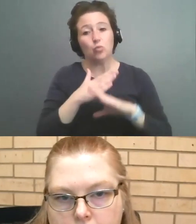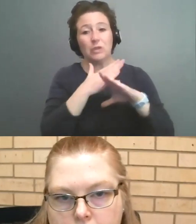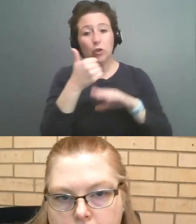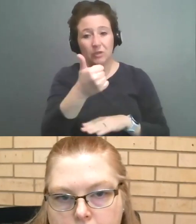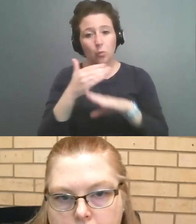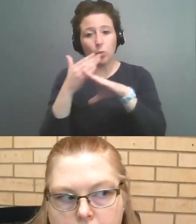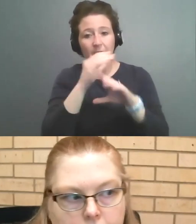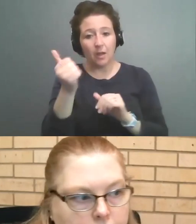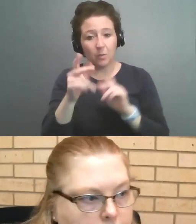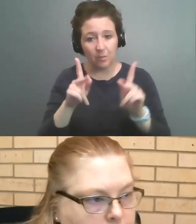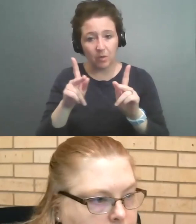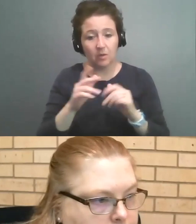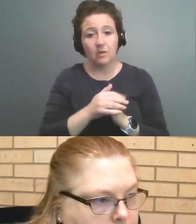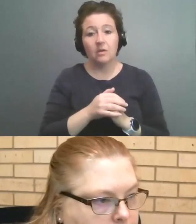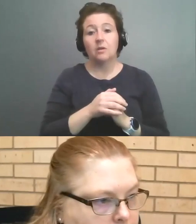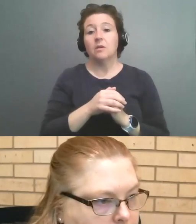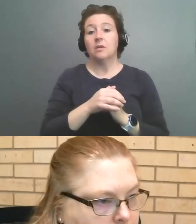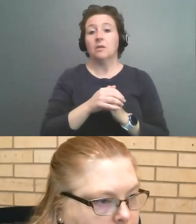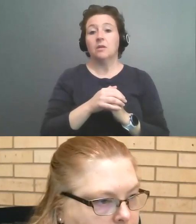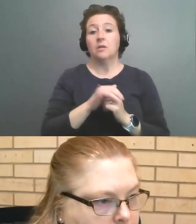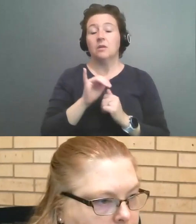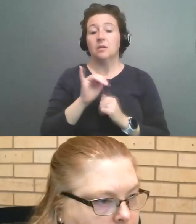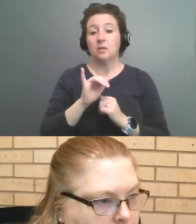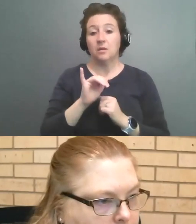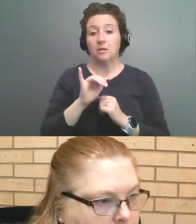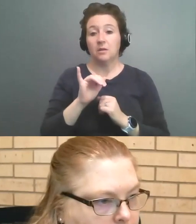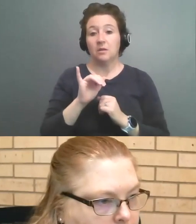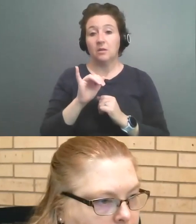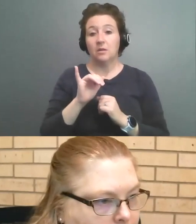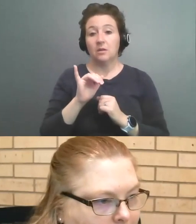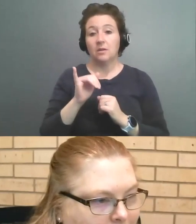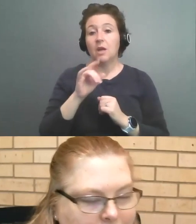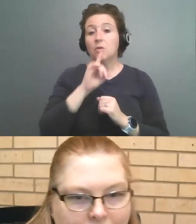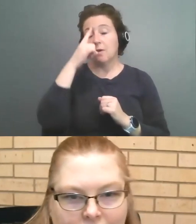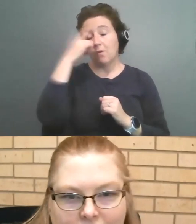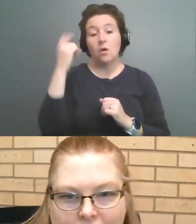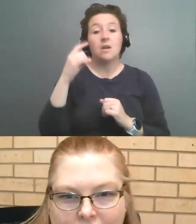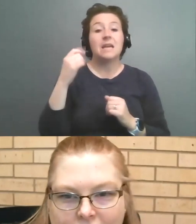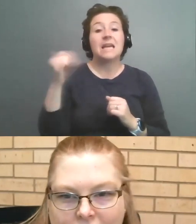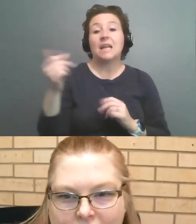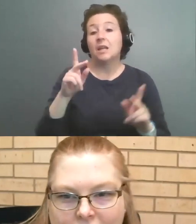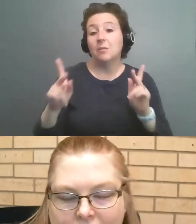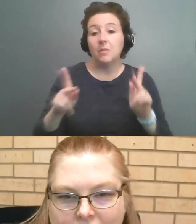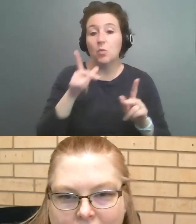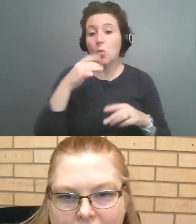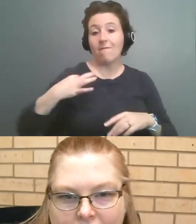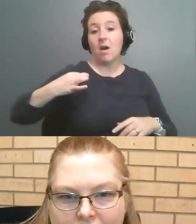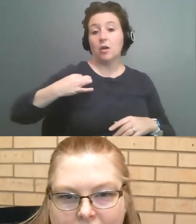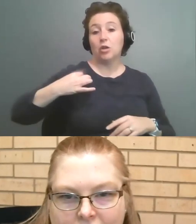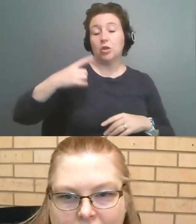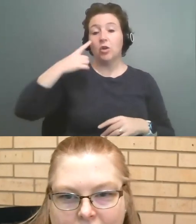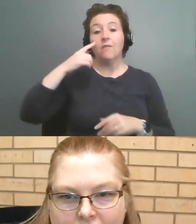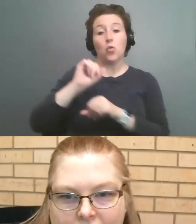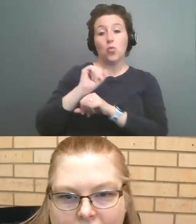This is also true for any members of our community who will be volunteering their time as poll workers at polling